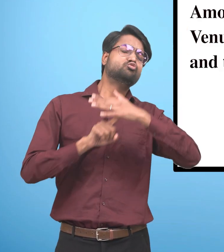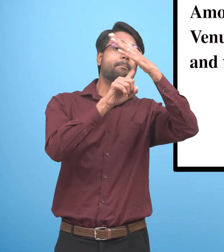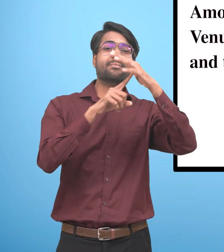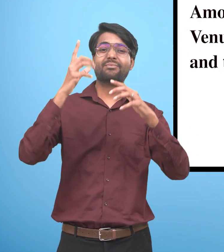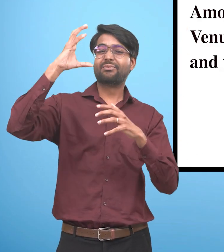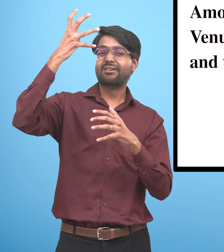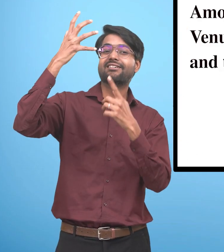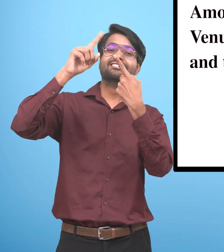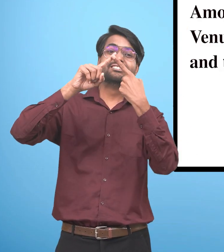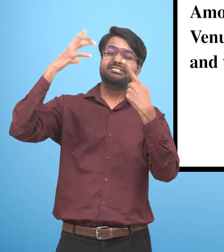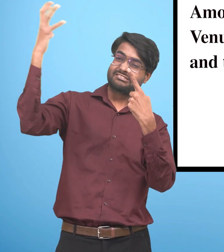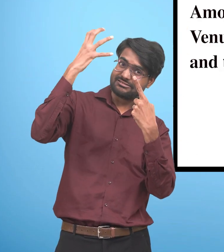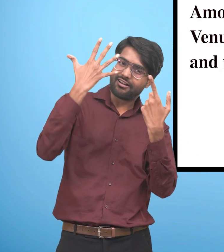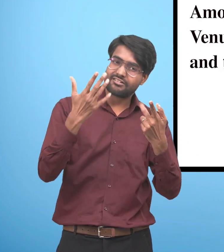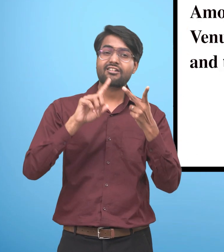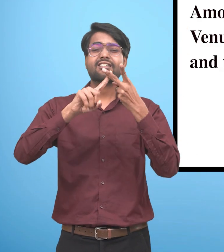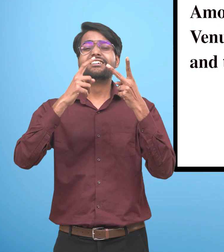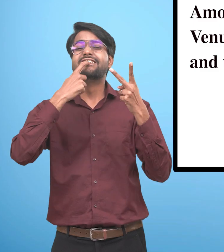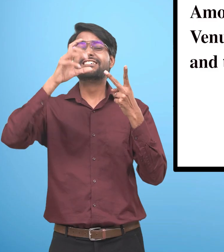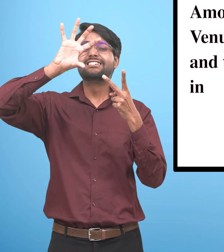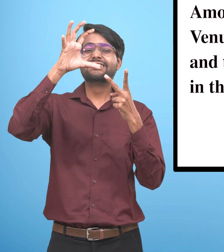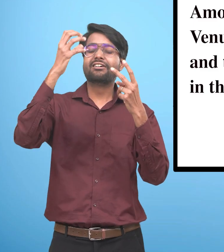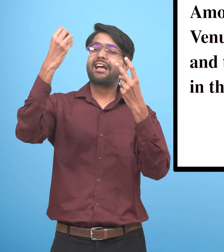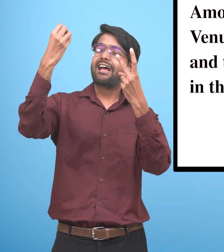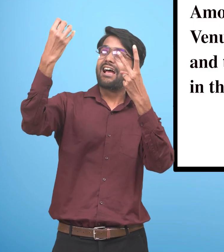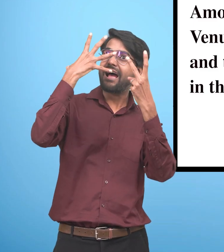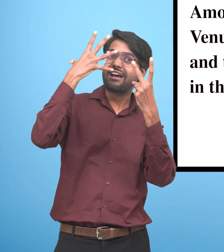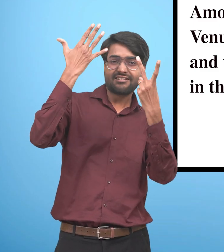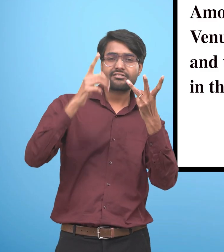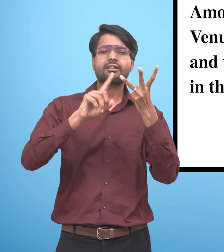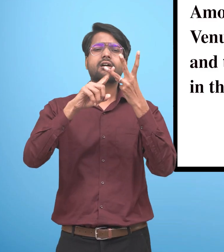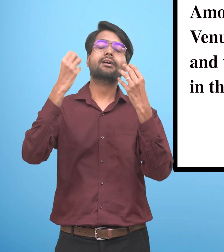Moon, Venus is the brightest object in the sky.